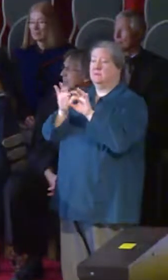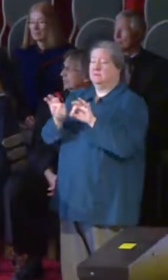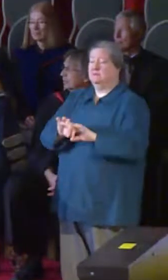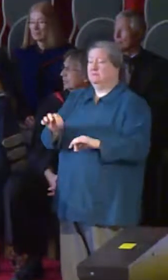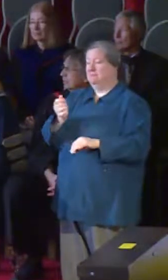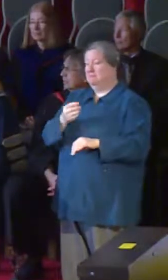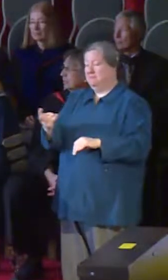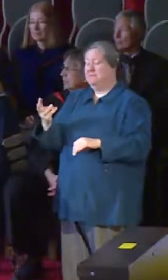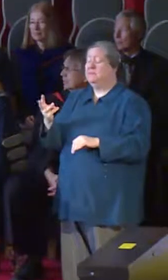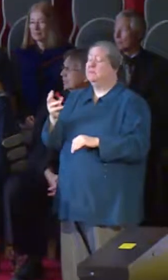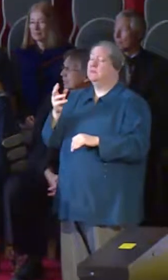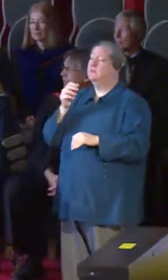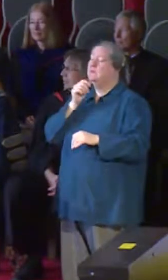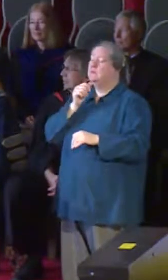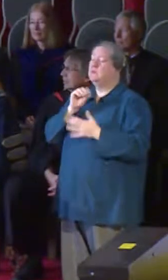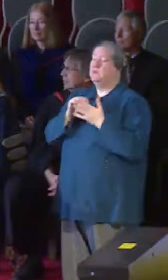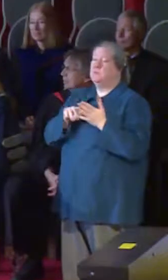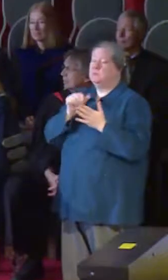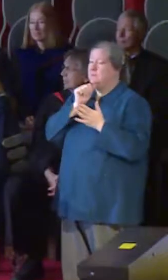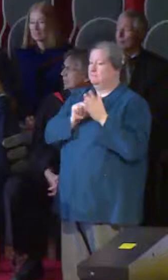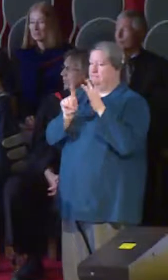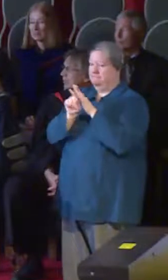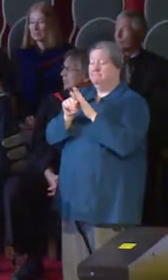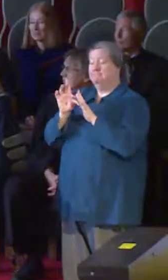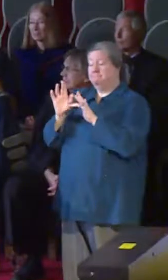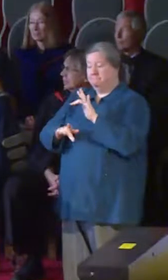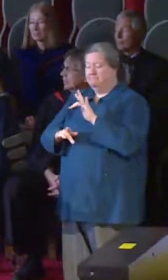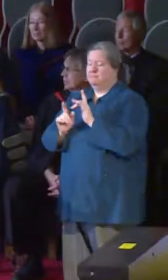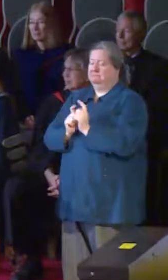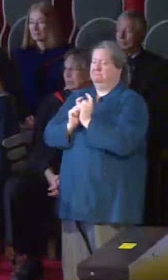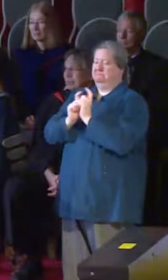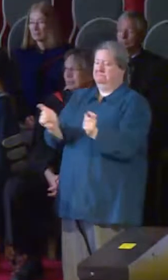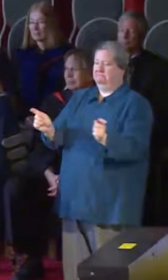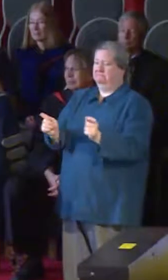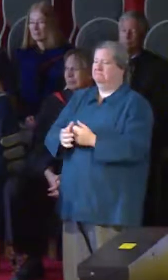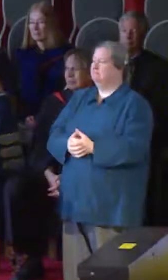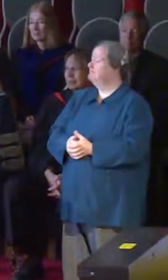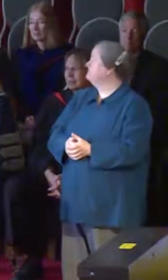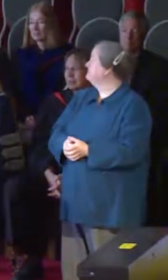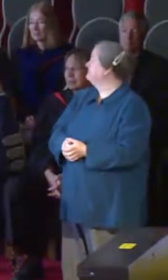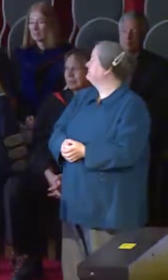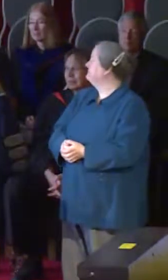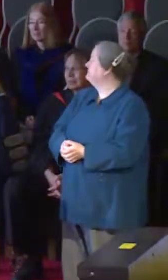in absentia on the graduates not present.